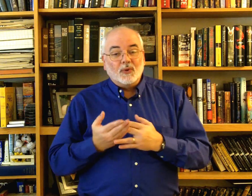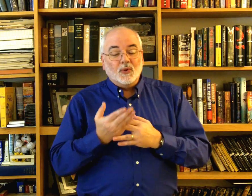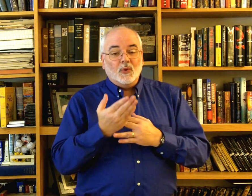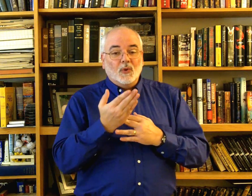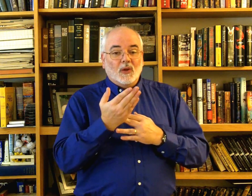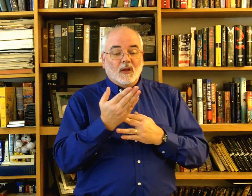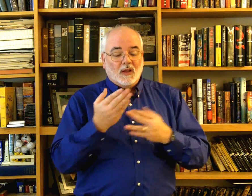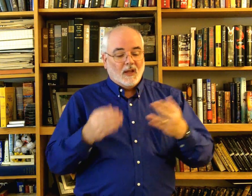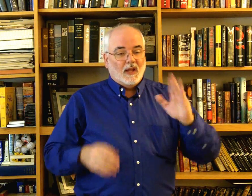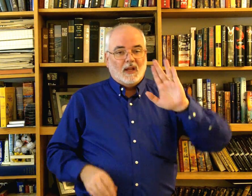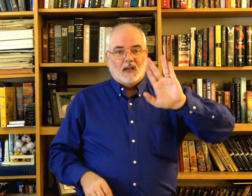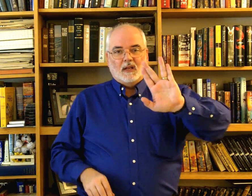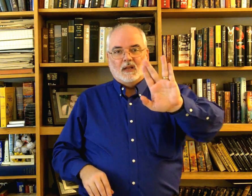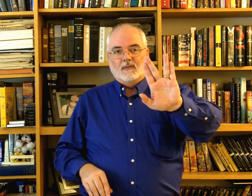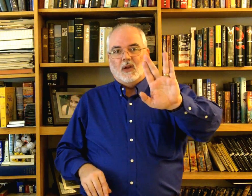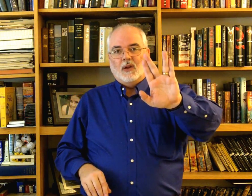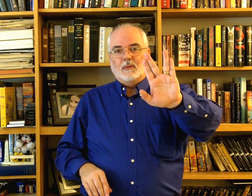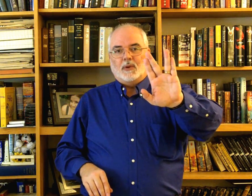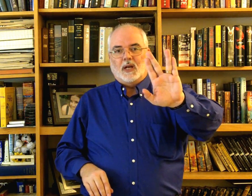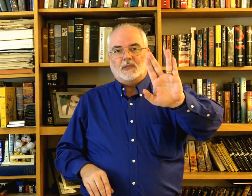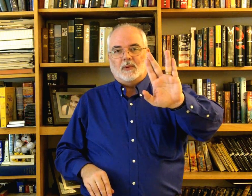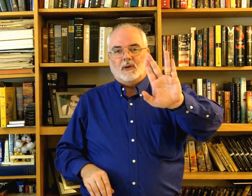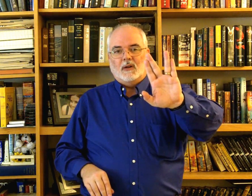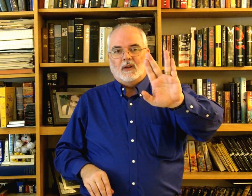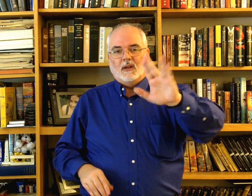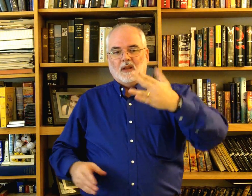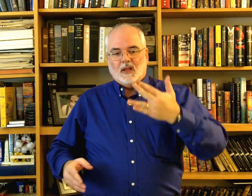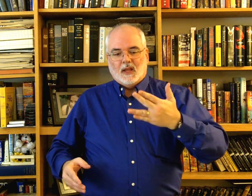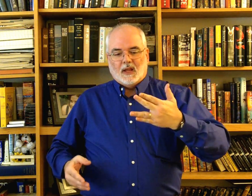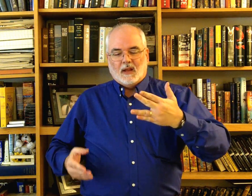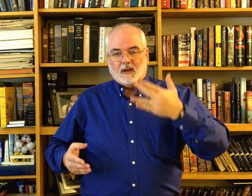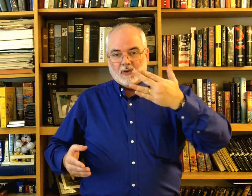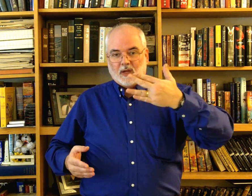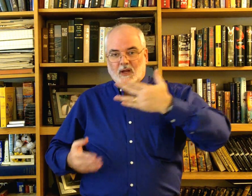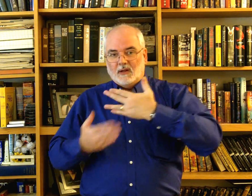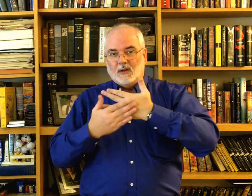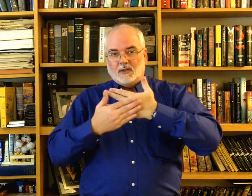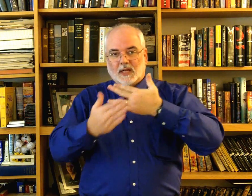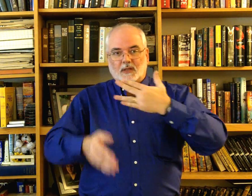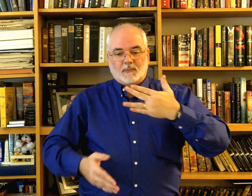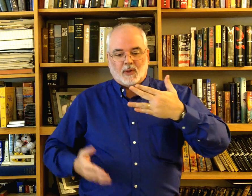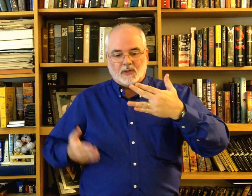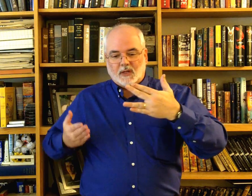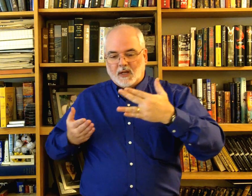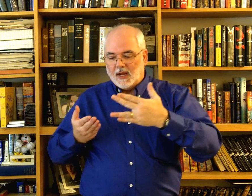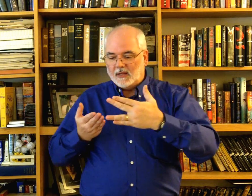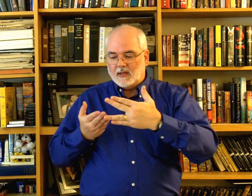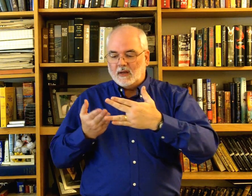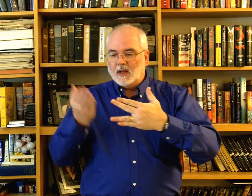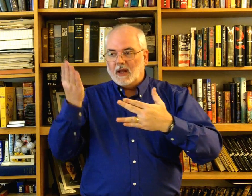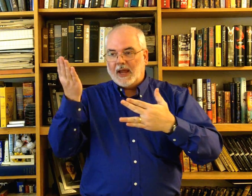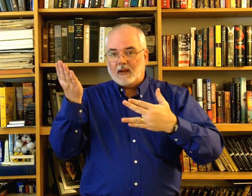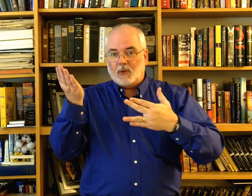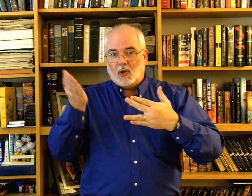Through, live long and prosper. Okay, knuckles after the person, and then hit palm